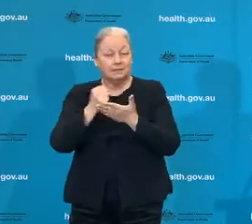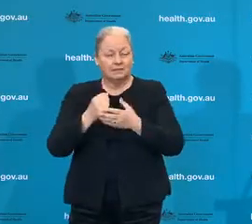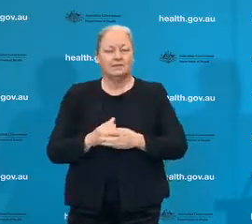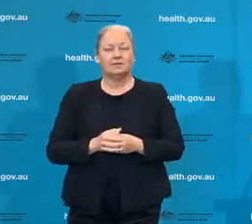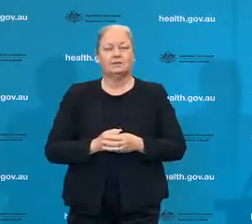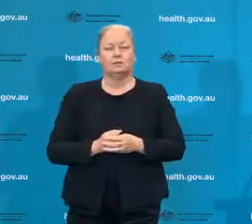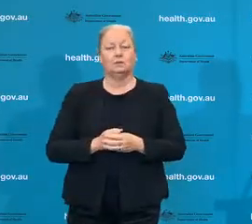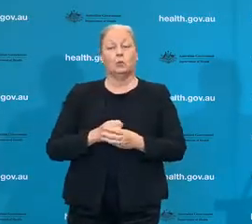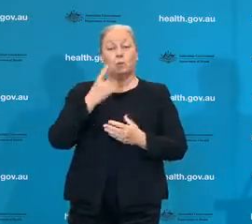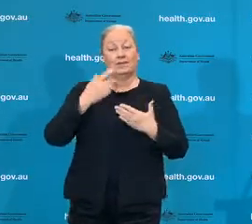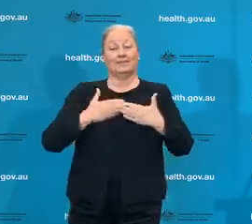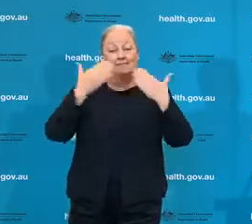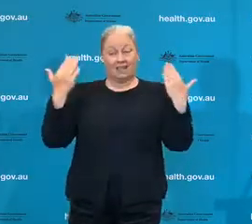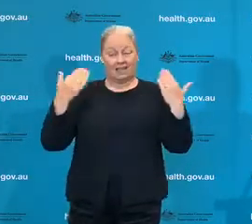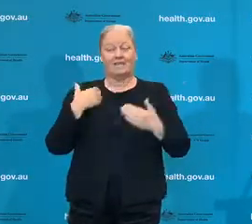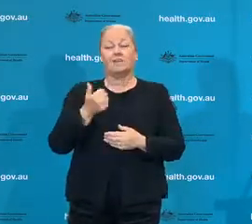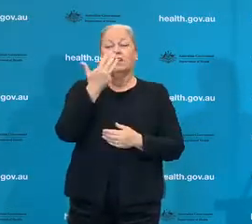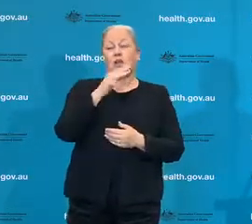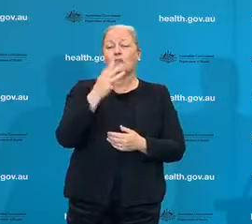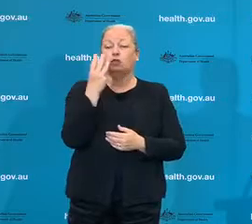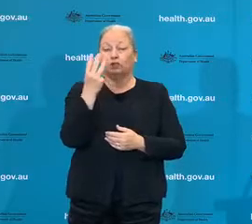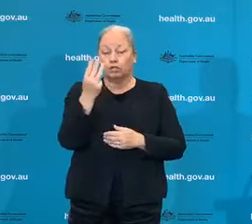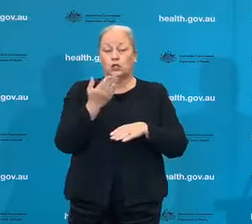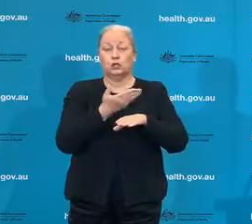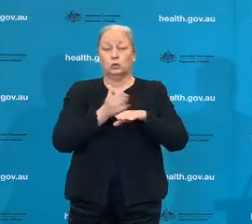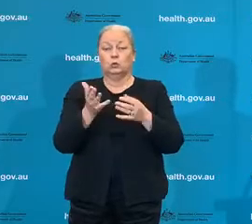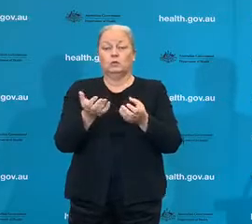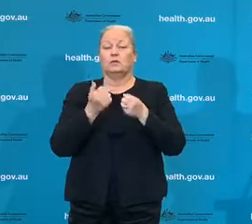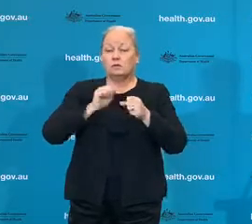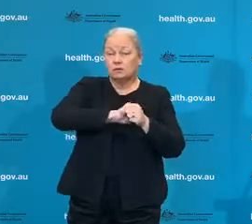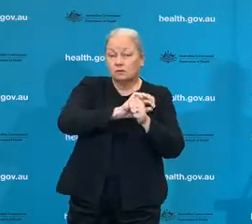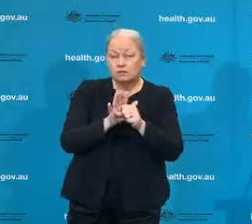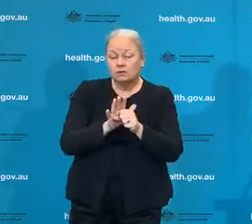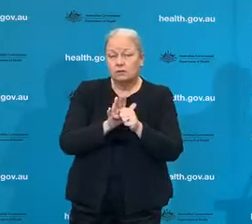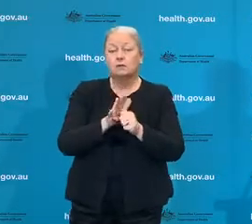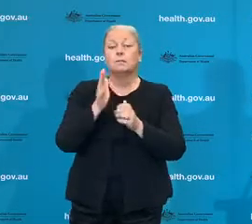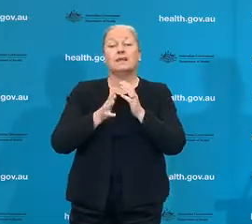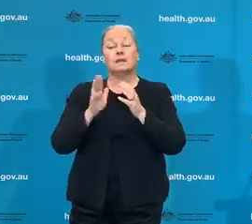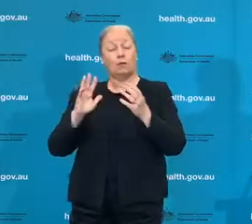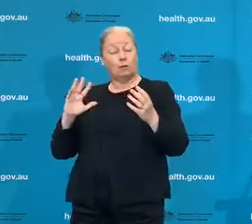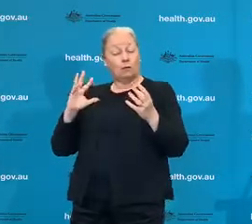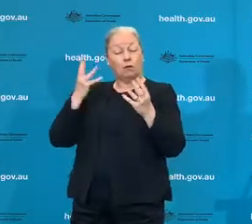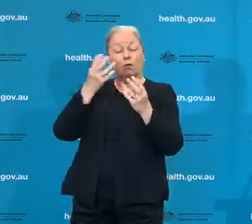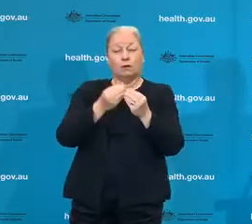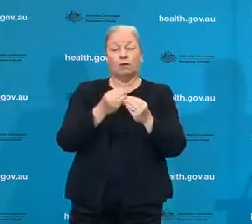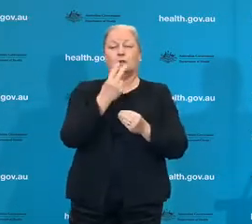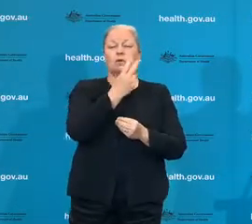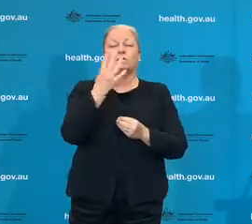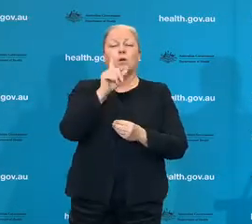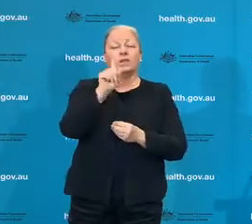noon today, there have been 93 new cases of COVID-19, taking the national total to